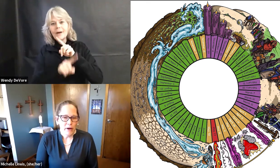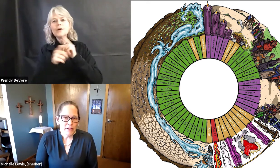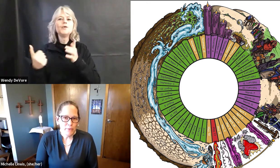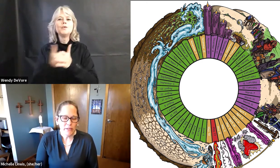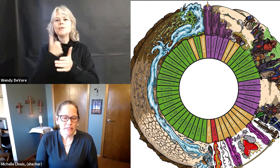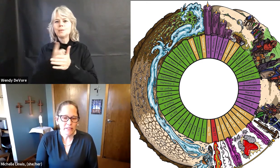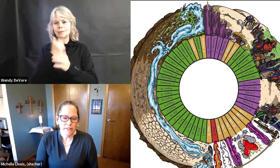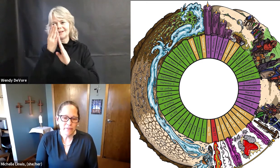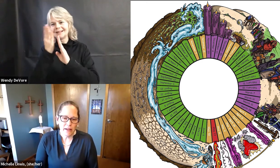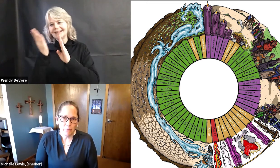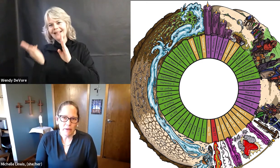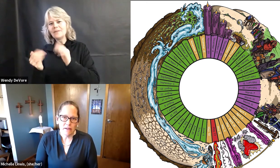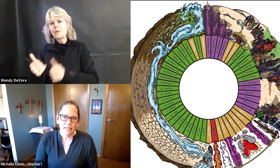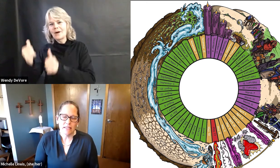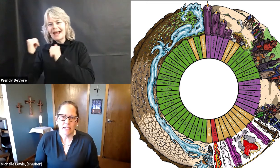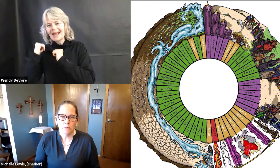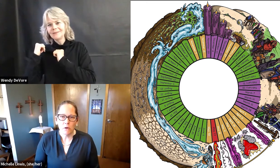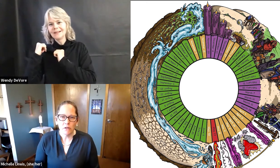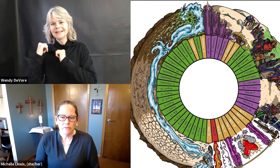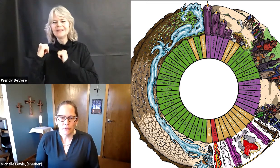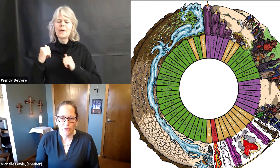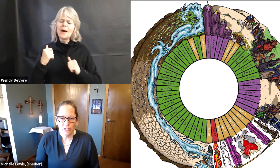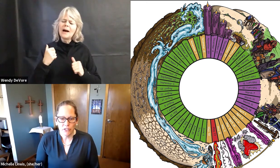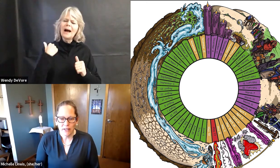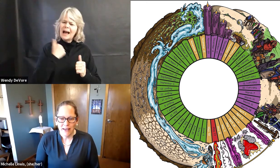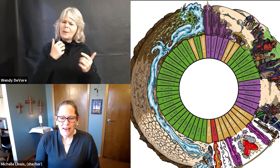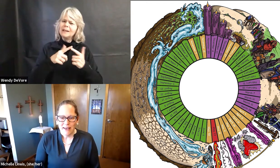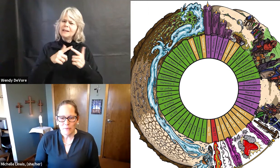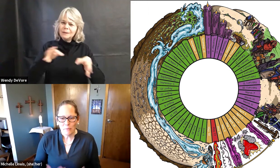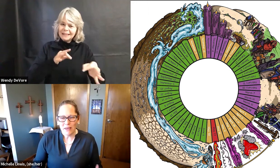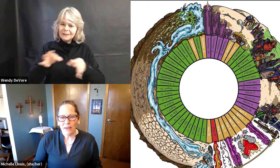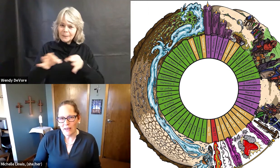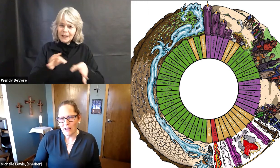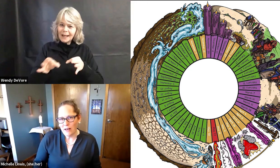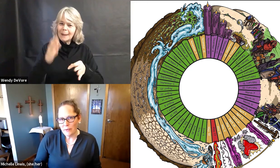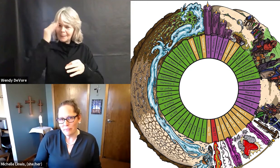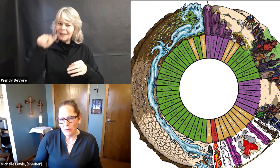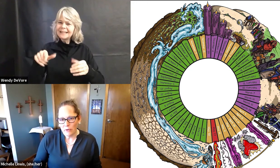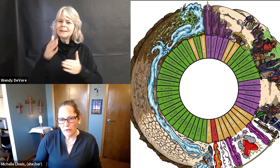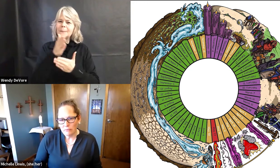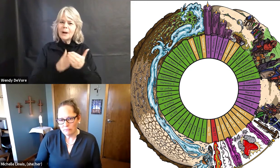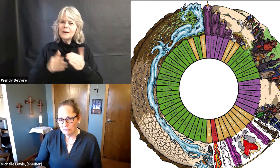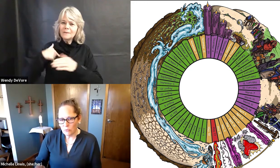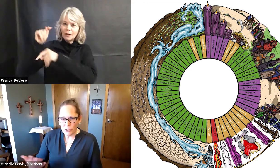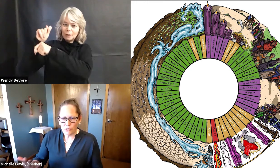So I just want to lift that up because it is part of our tradition, being that